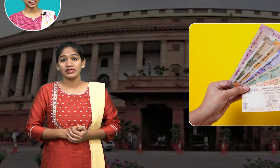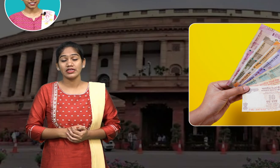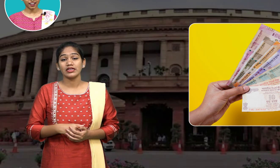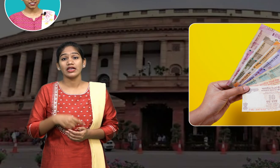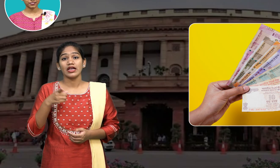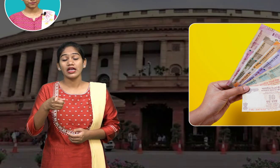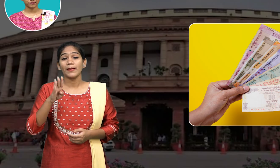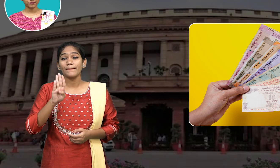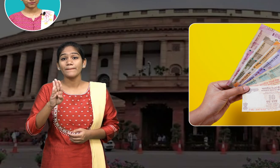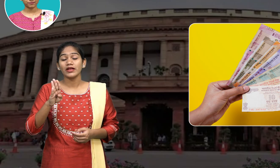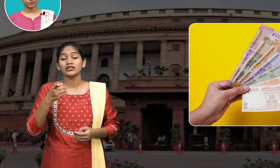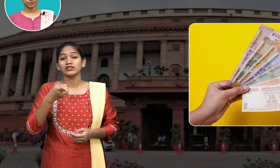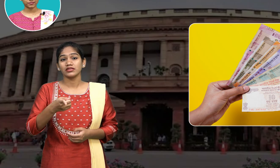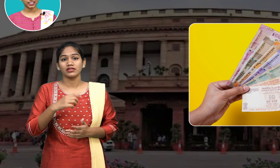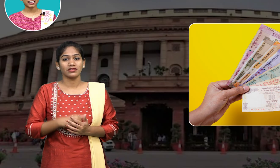Bills that are